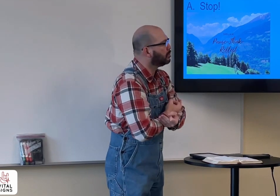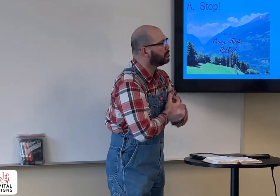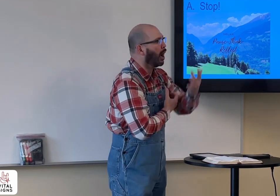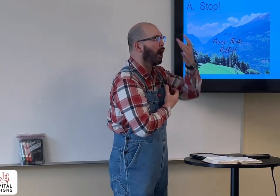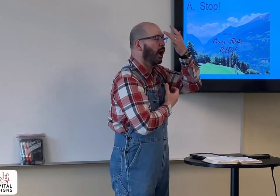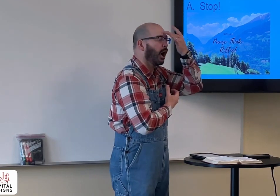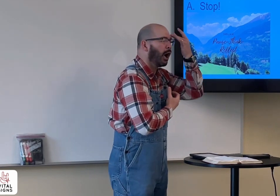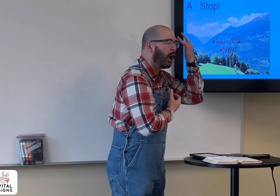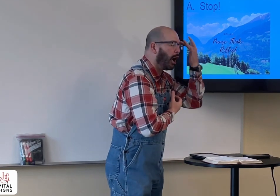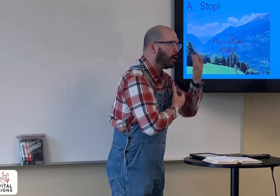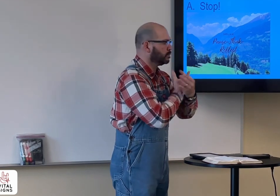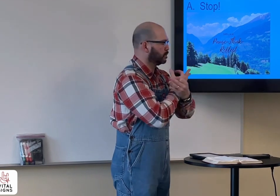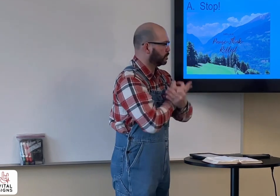just try to be